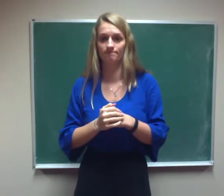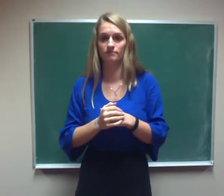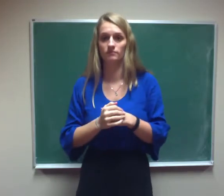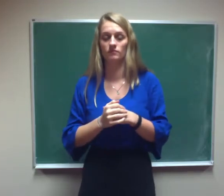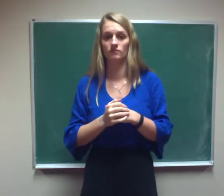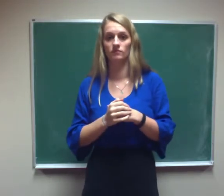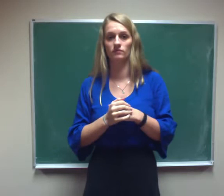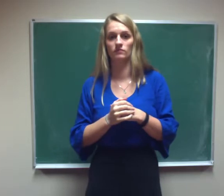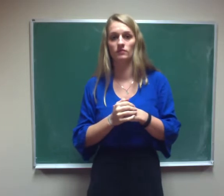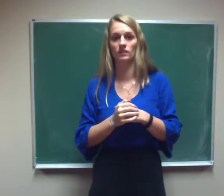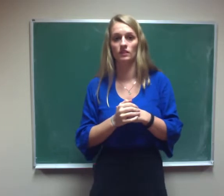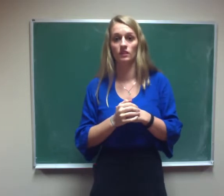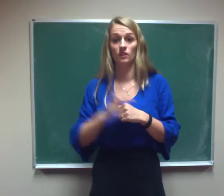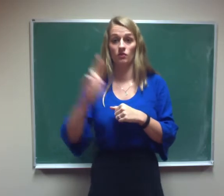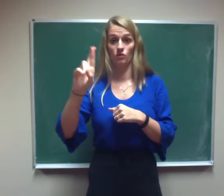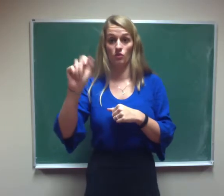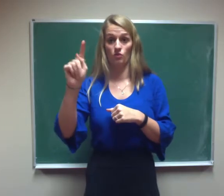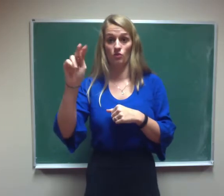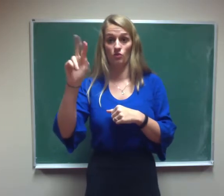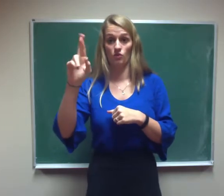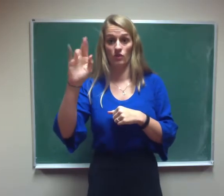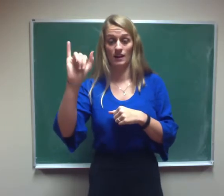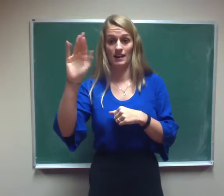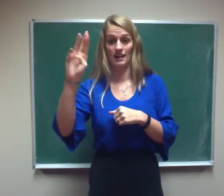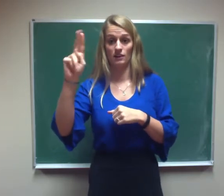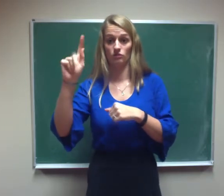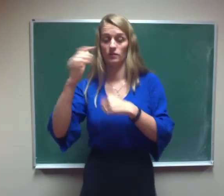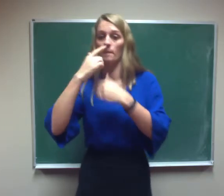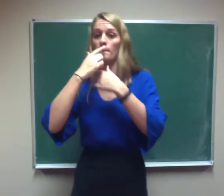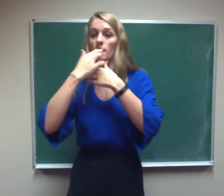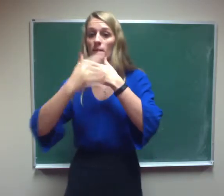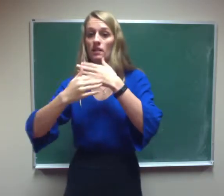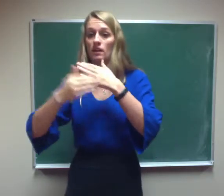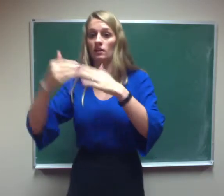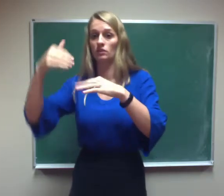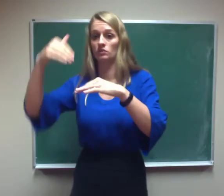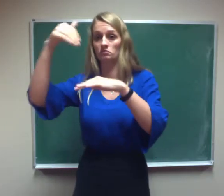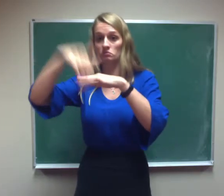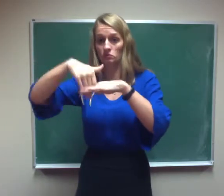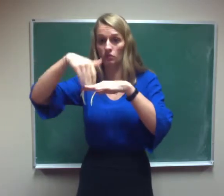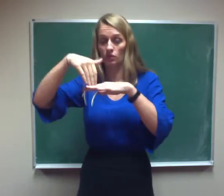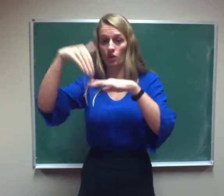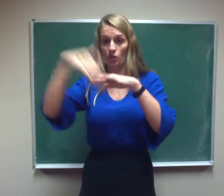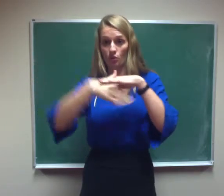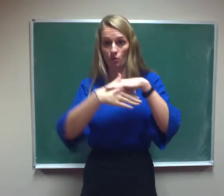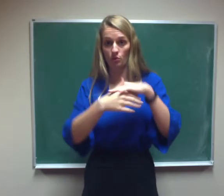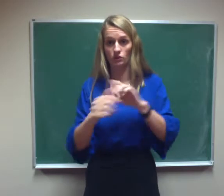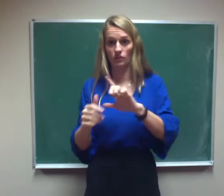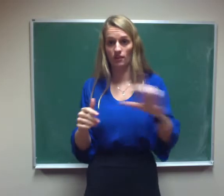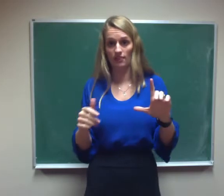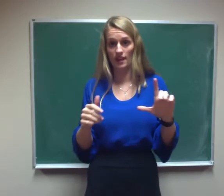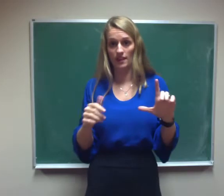pumped down through another valve into the biggest chamber of your heart, known as the left ventricle. The small valve